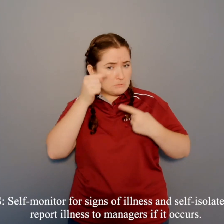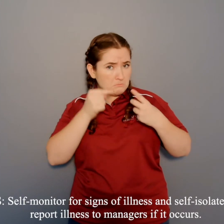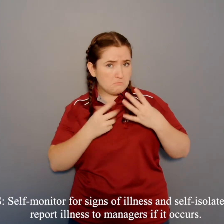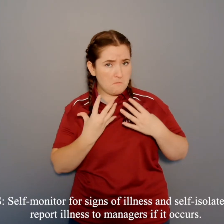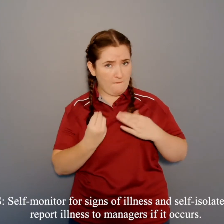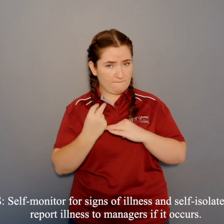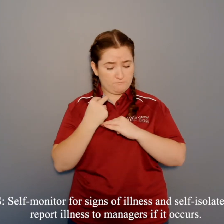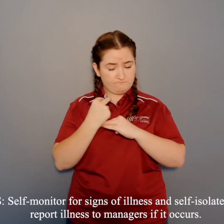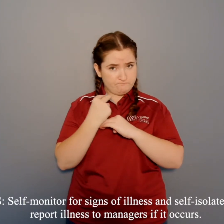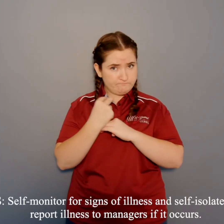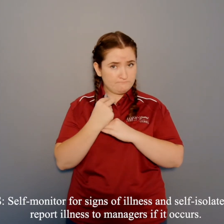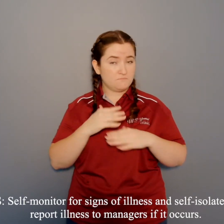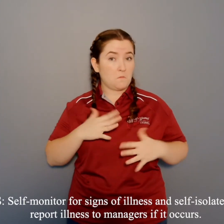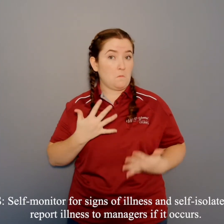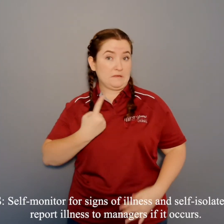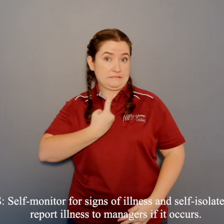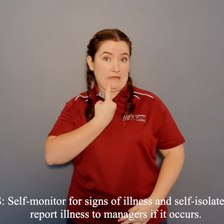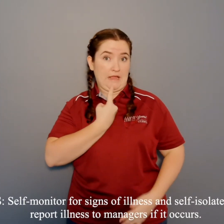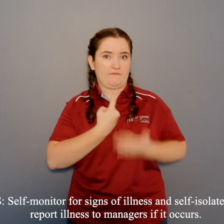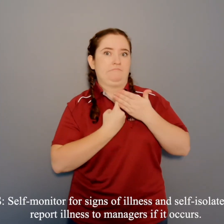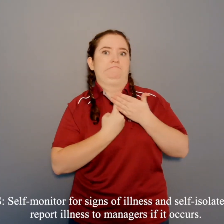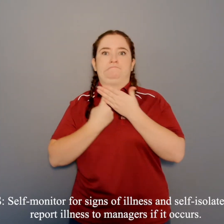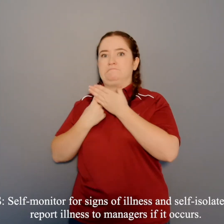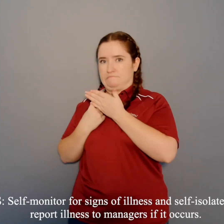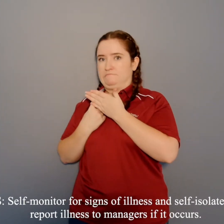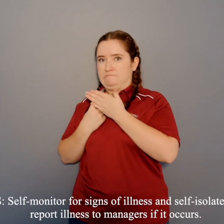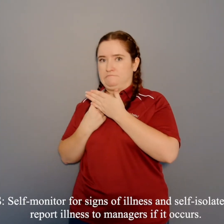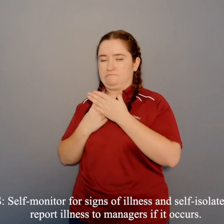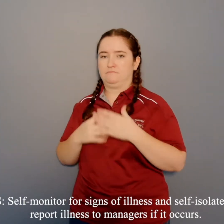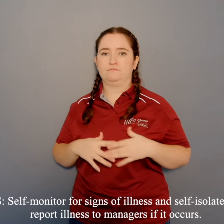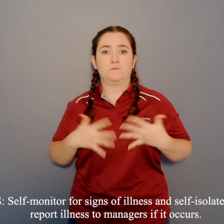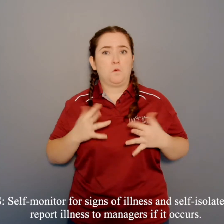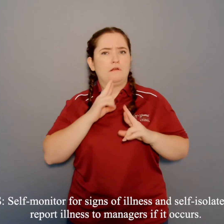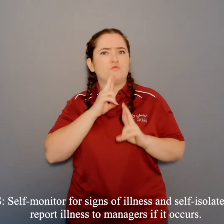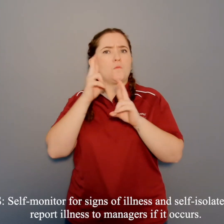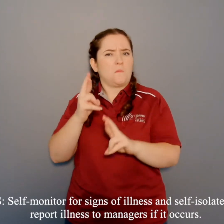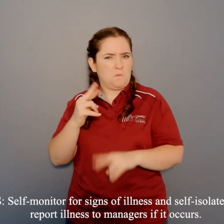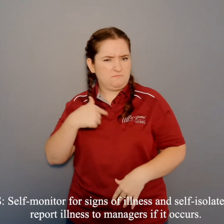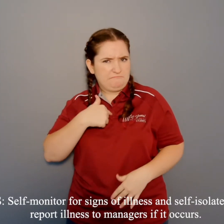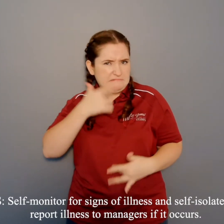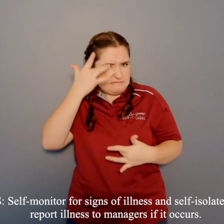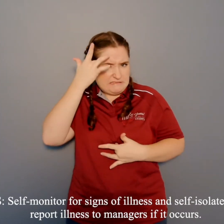Self-monitor for signs of illness and self-isolate or report your illness to managers if it